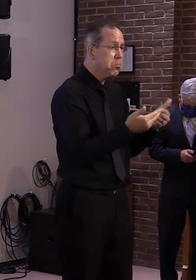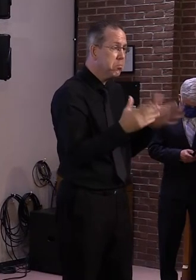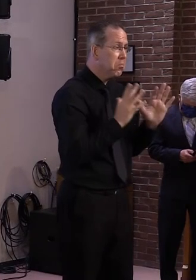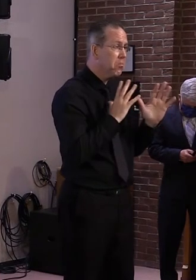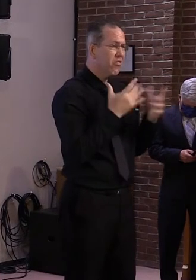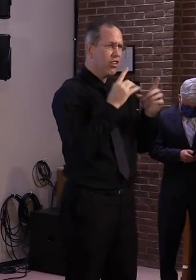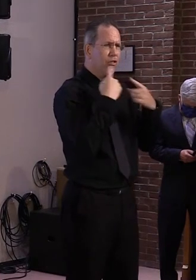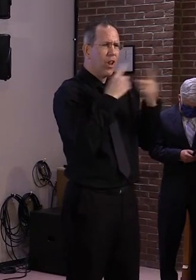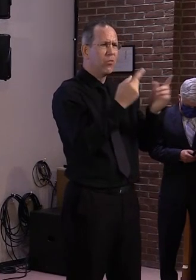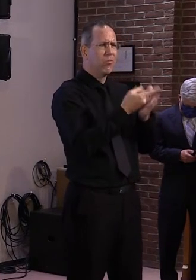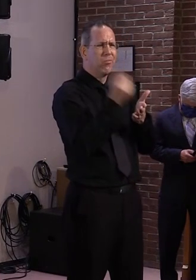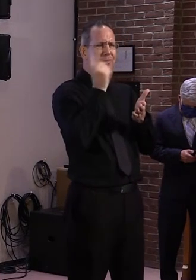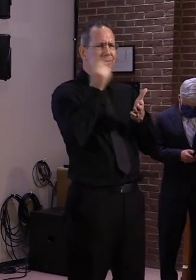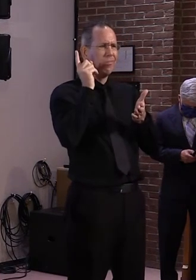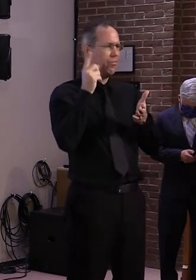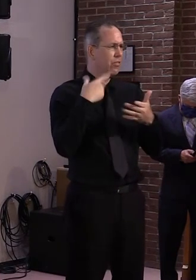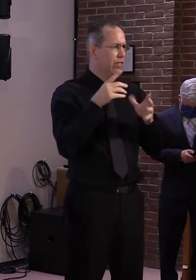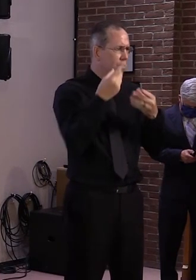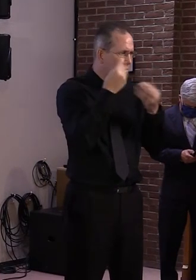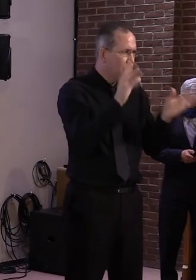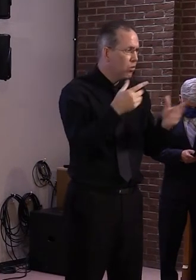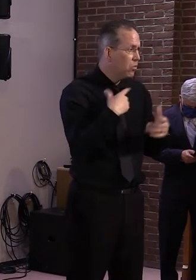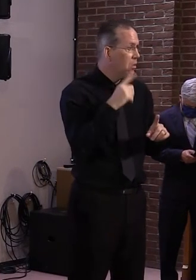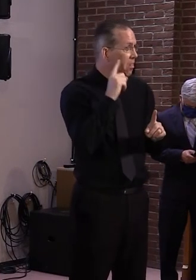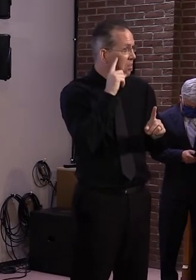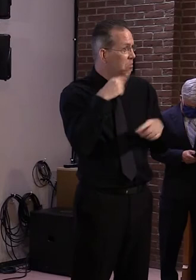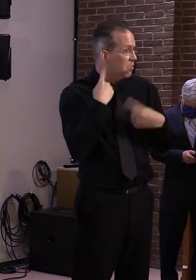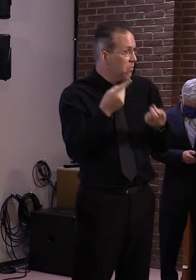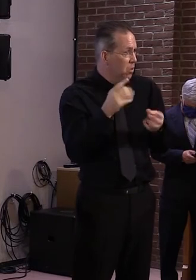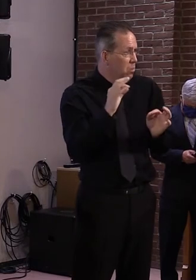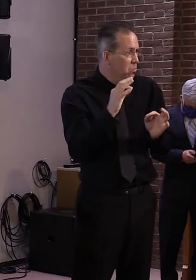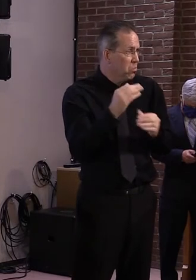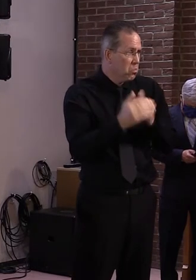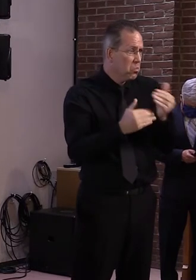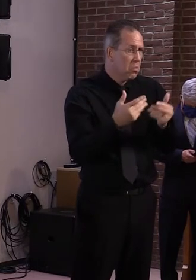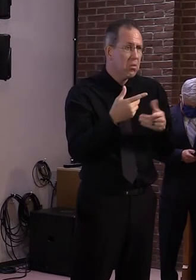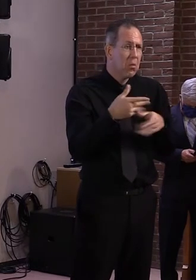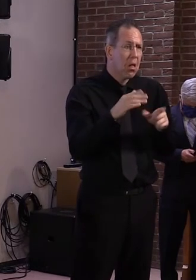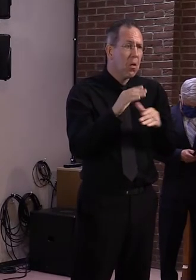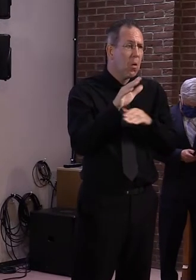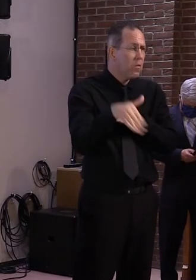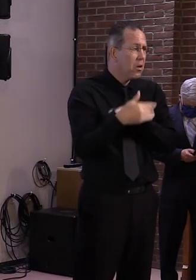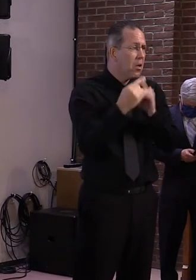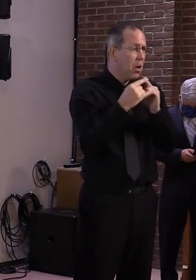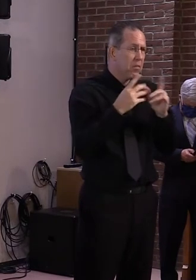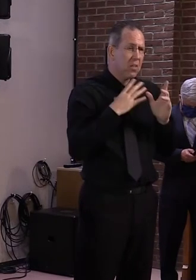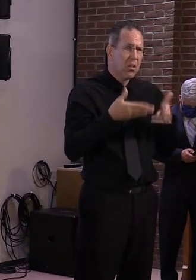are going okay, but I haven't heard anything to the contrary.